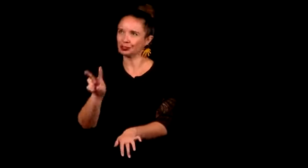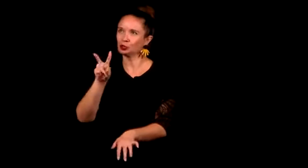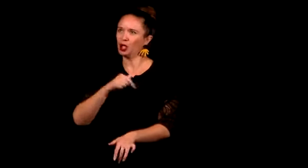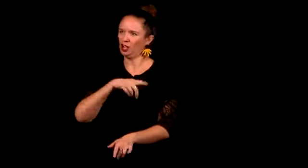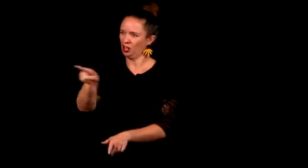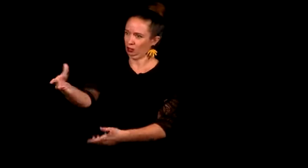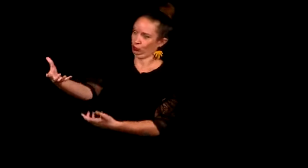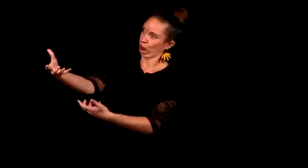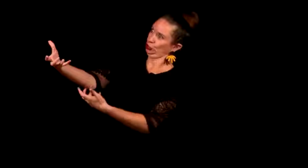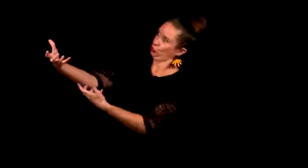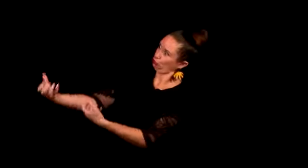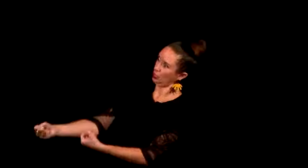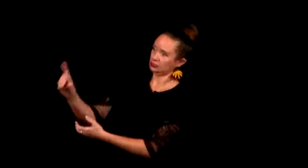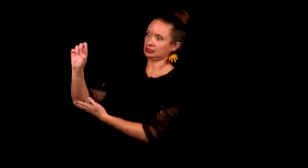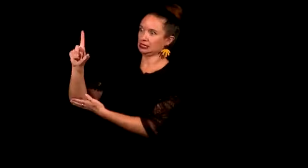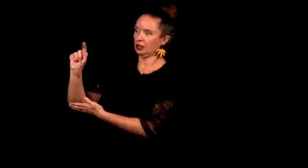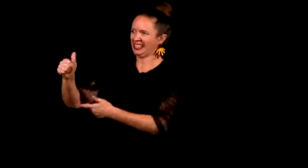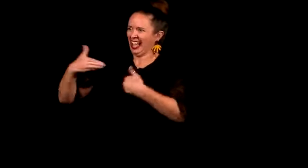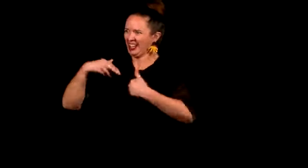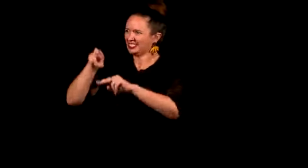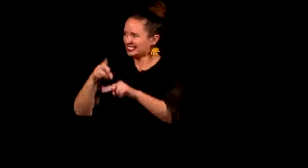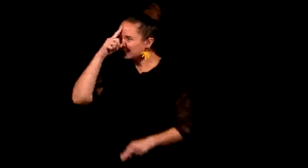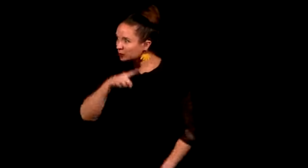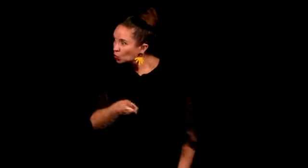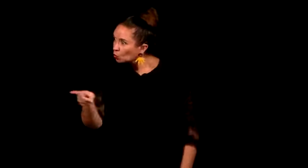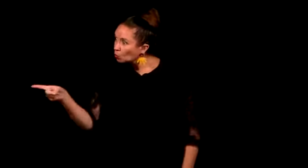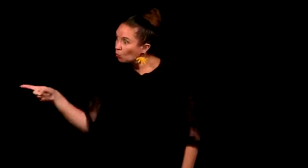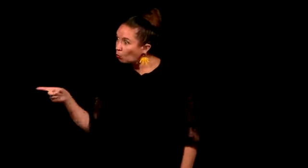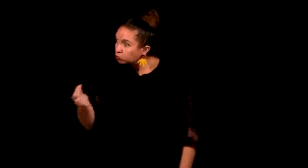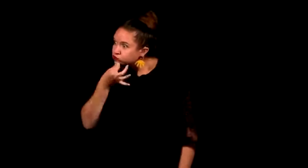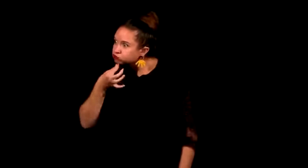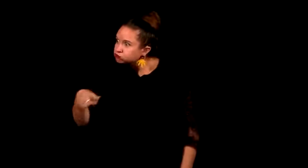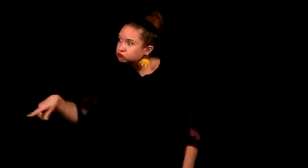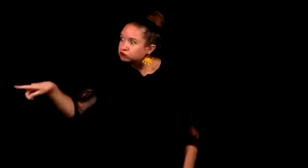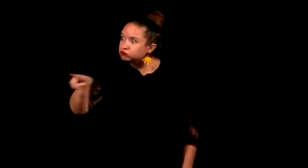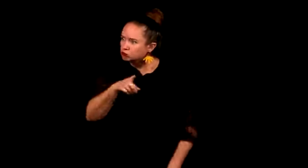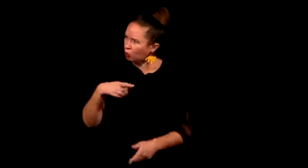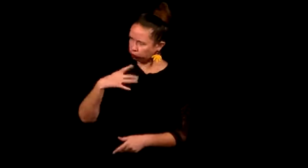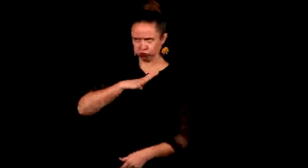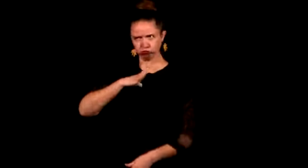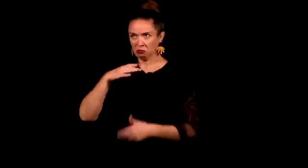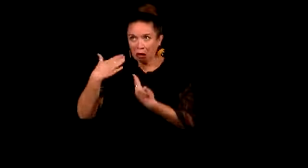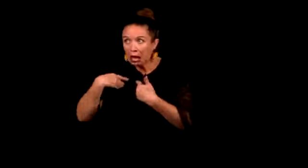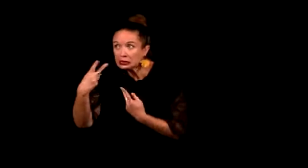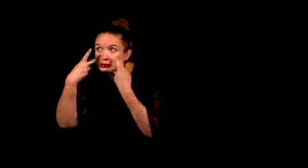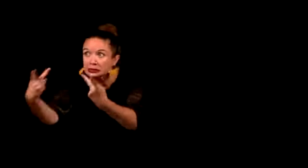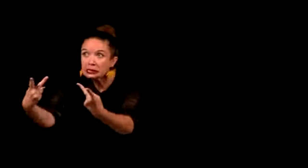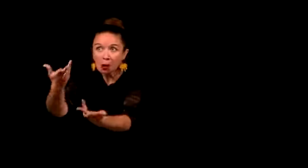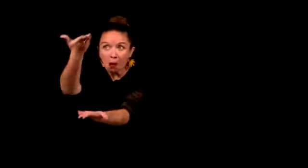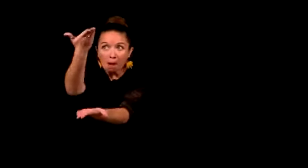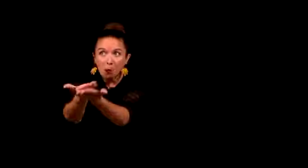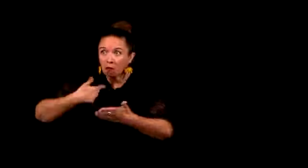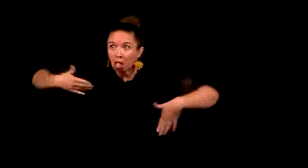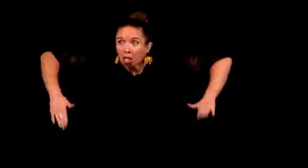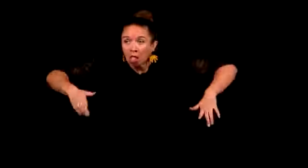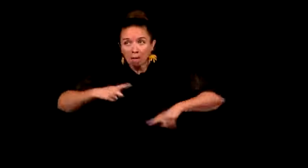going to go up there and they're going to say, trust Delta has a seat for you. You don't get to pick your seat. You